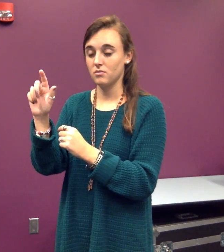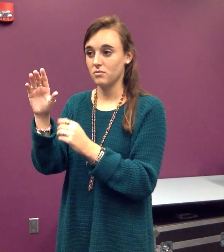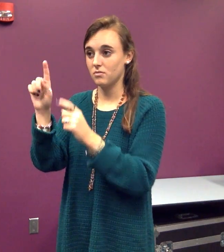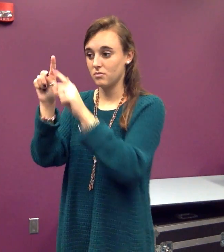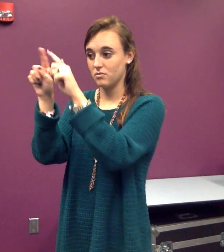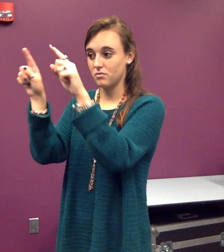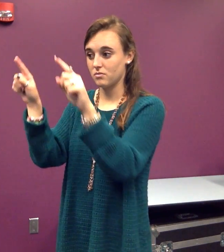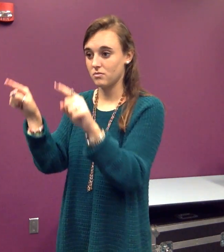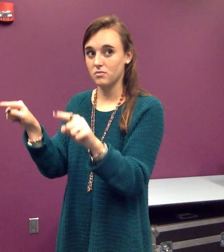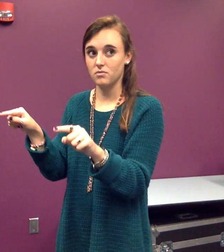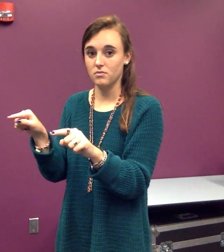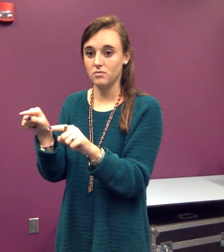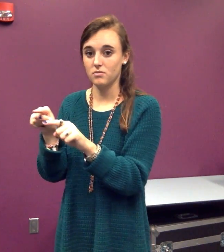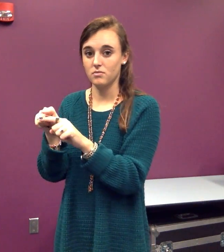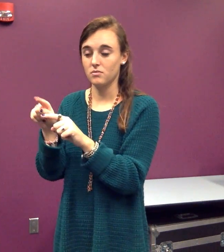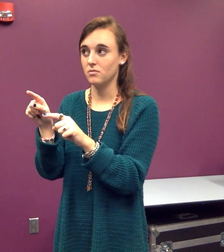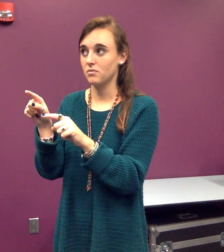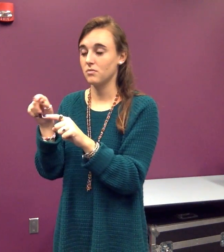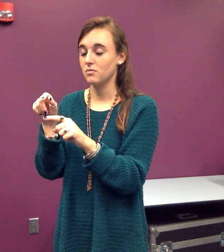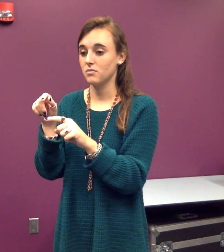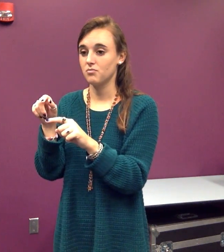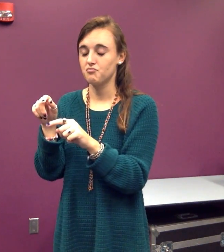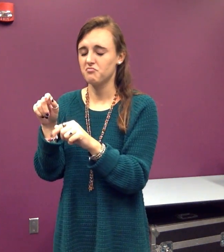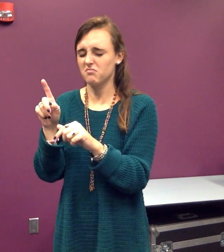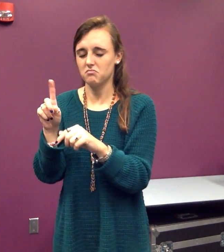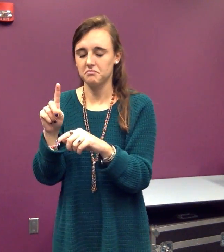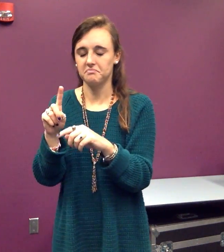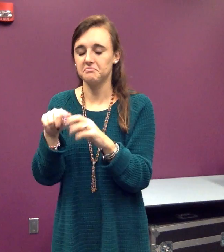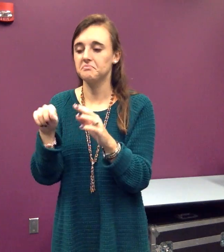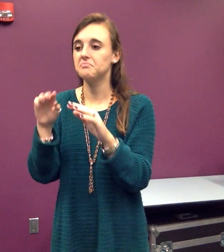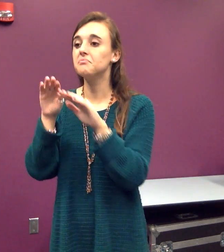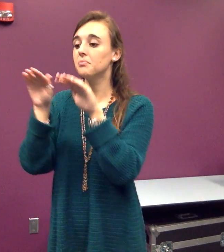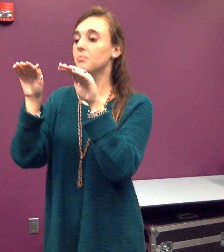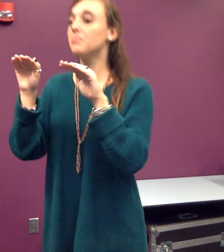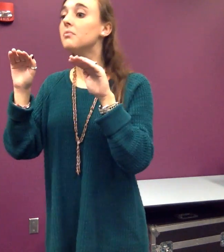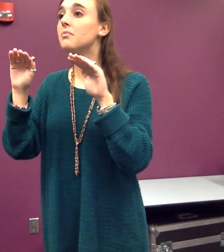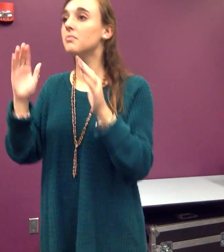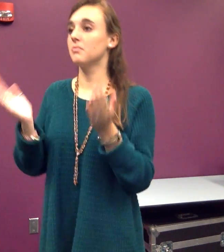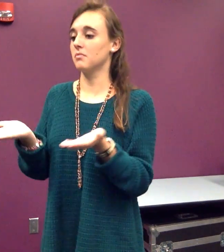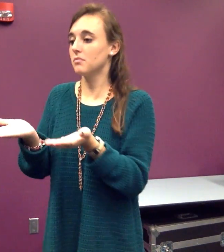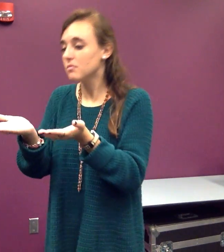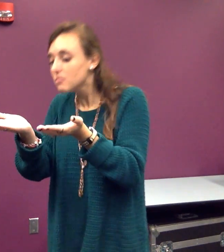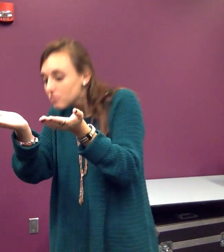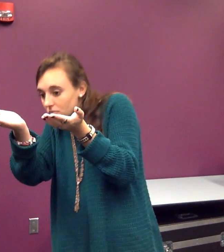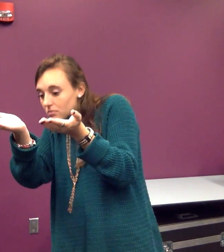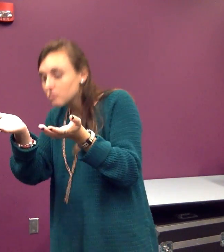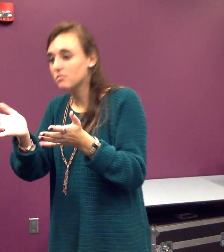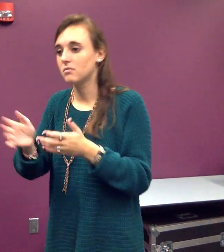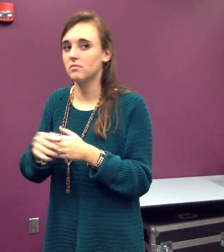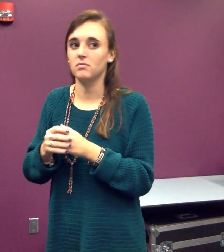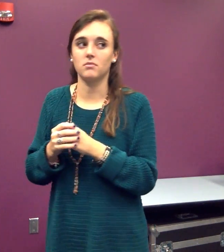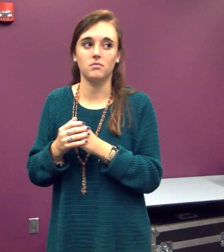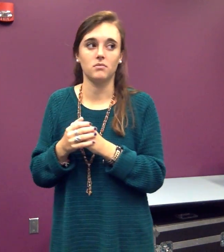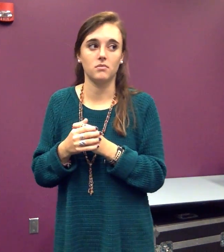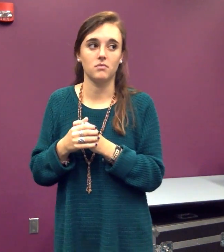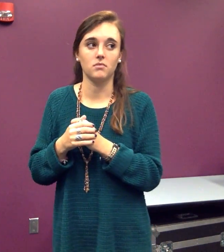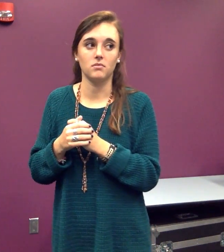to see the top or the bottom. So when we begin to work with bringing them into a vanishing point and showing the